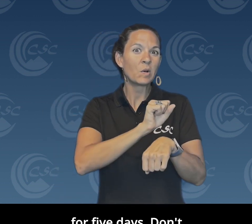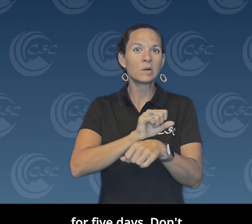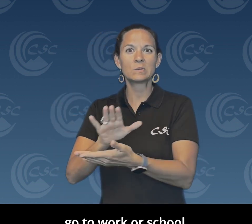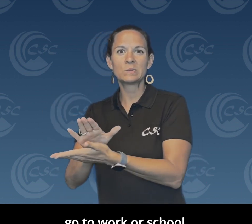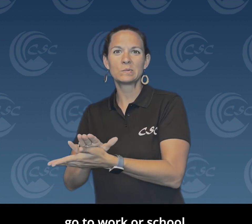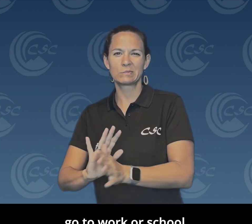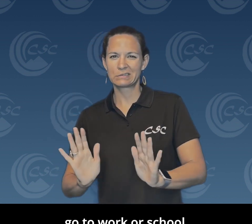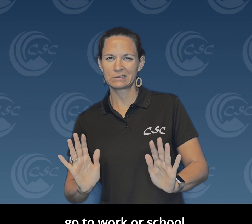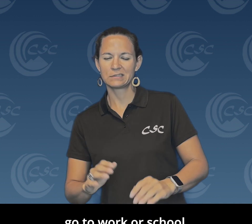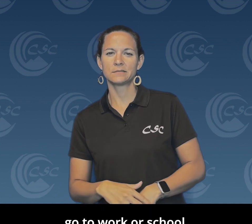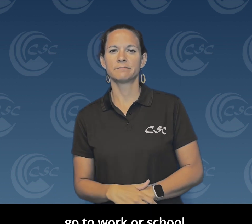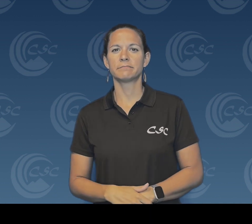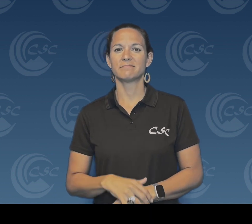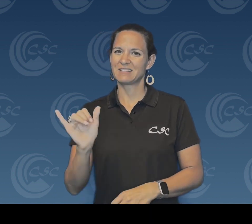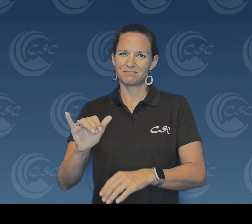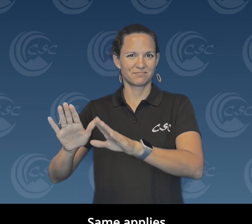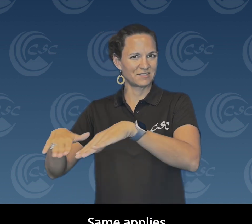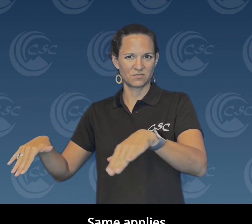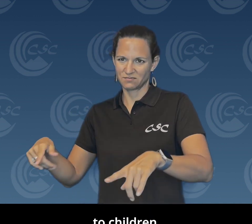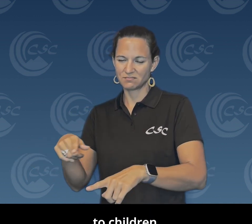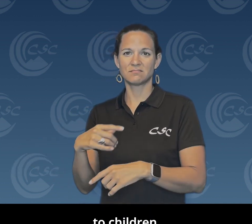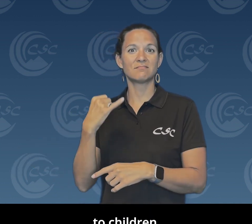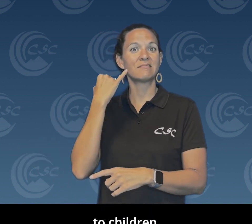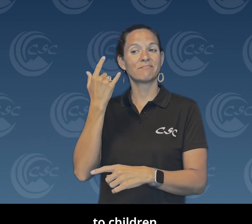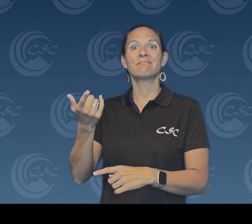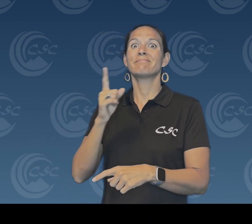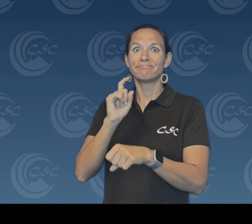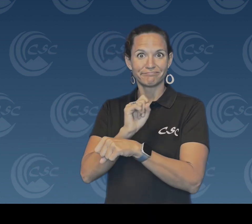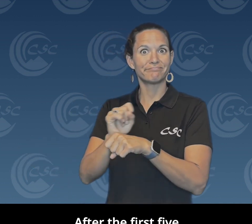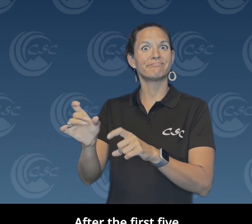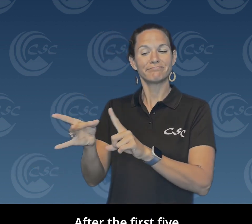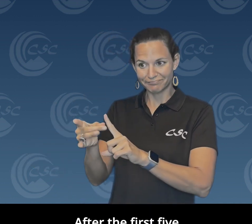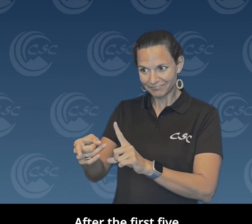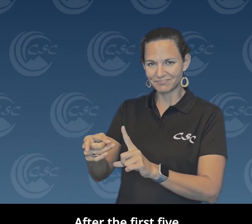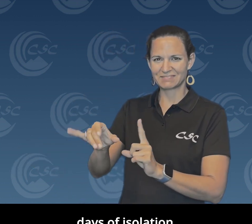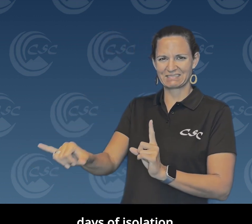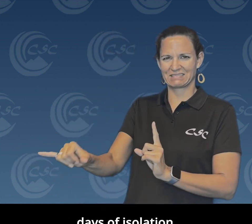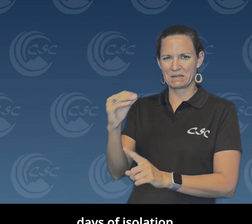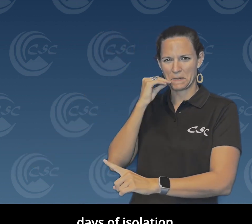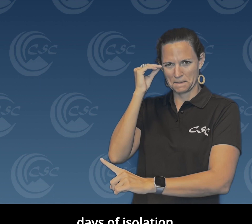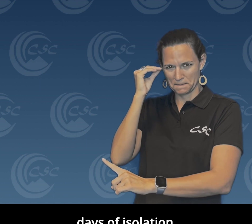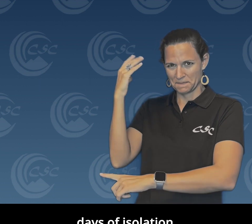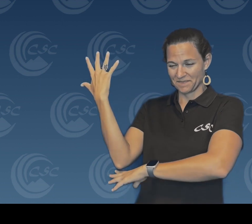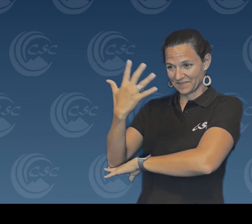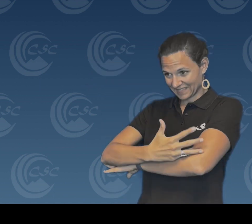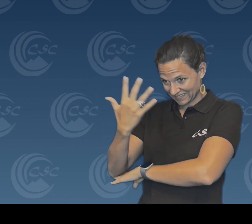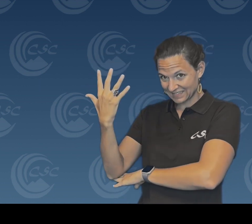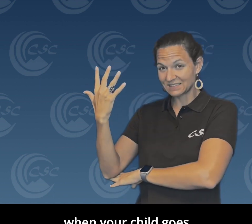Don't go to work or school. Same applies to children. After the first 5 days of isolation, when